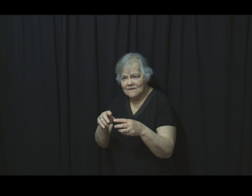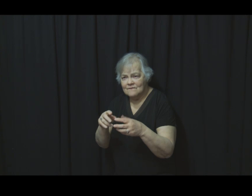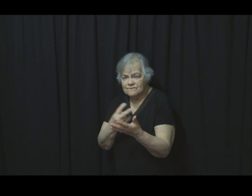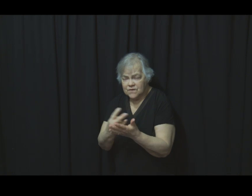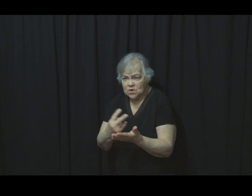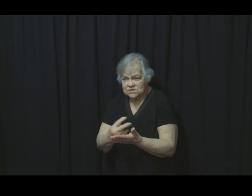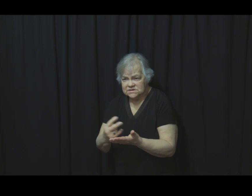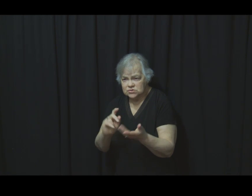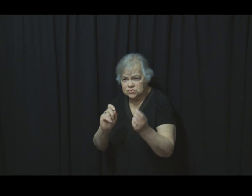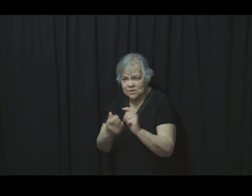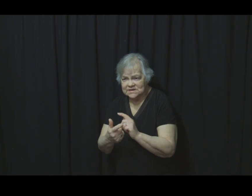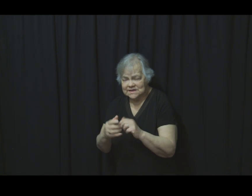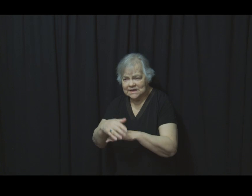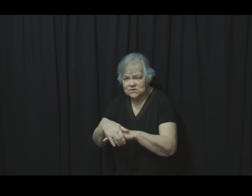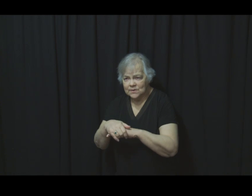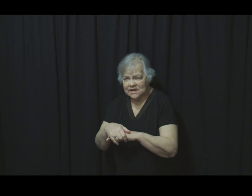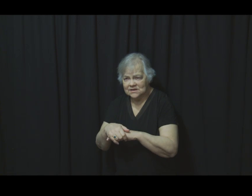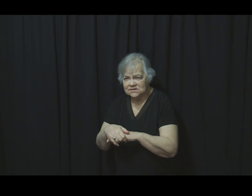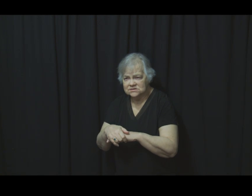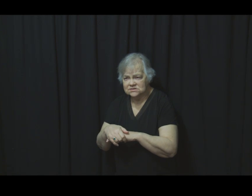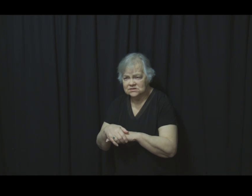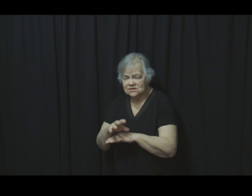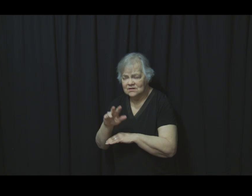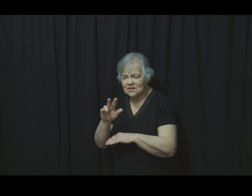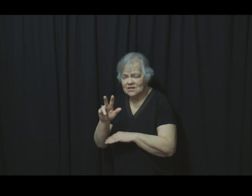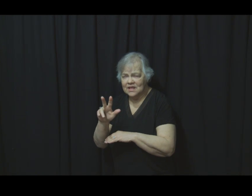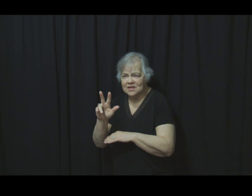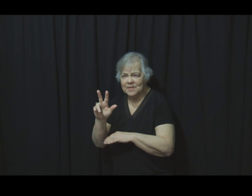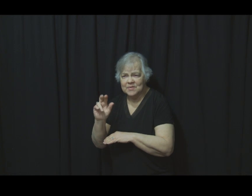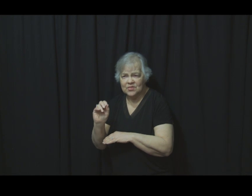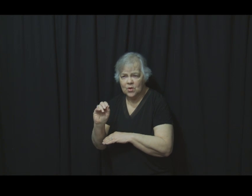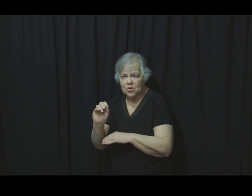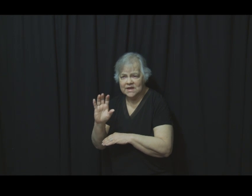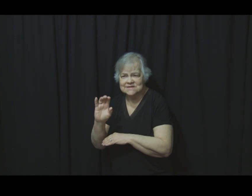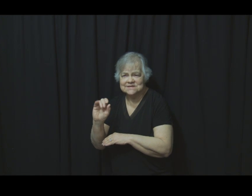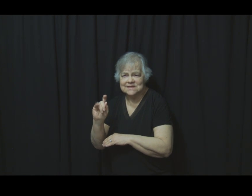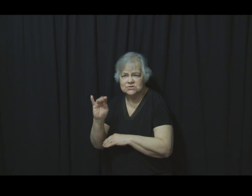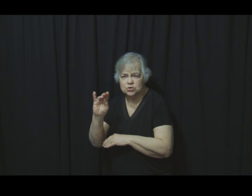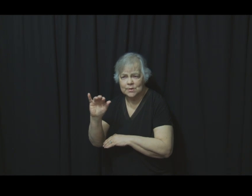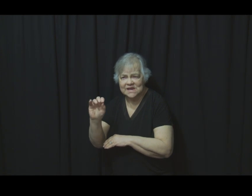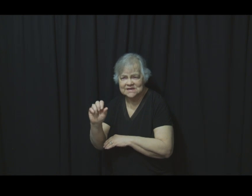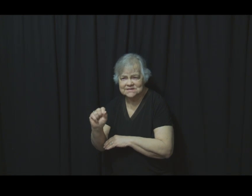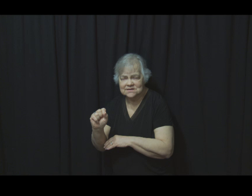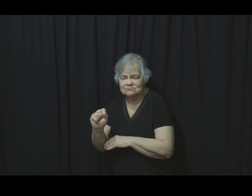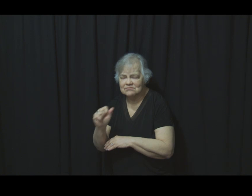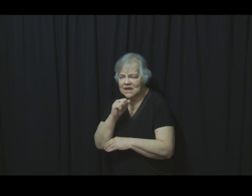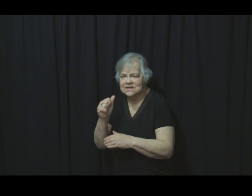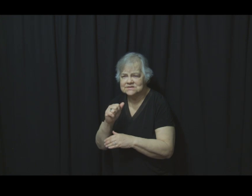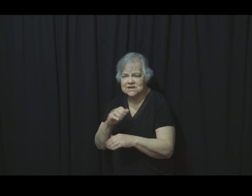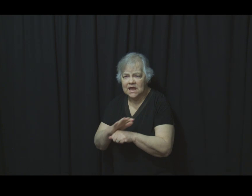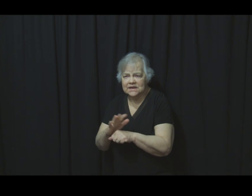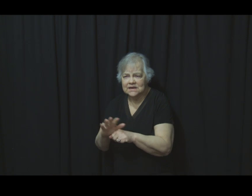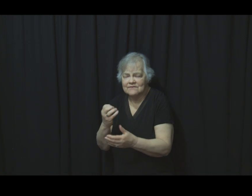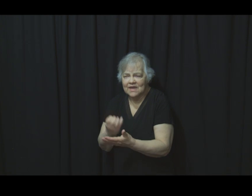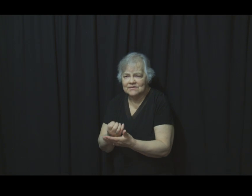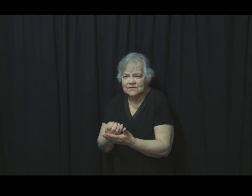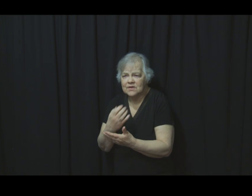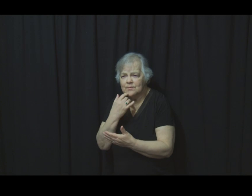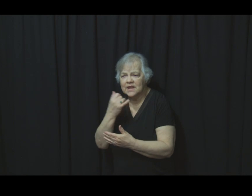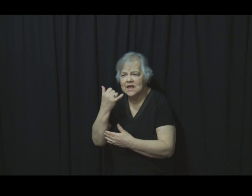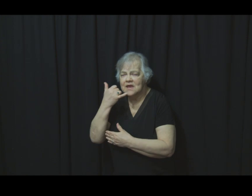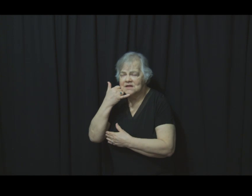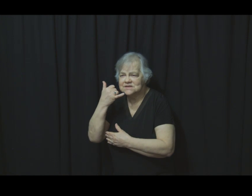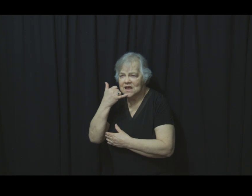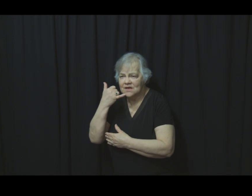over, 30 centuries? So that is not enough evidence for me. If you've ever played telephone,